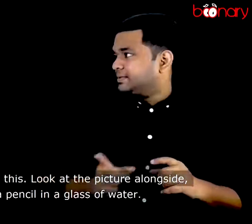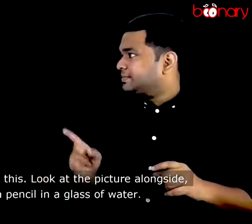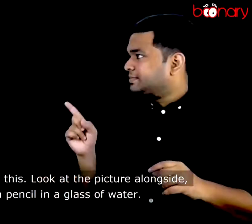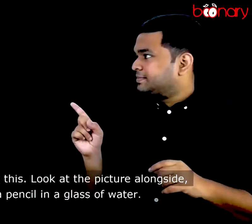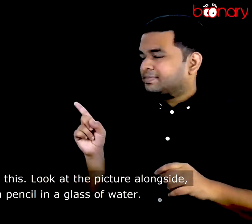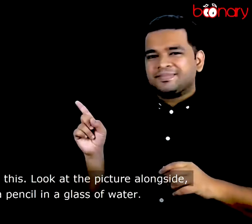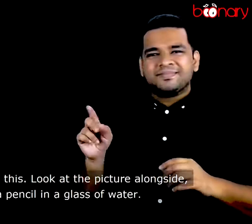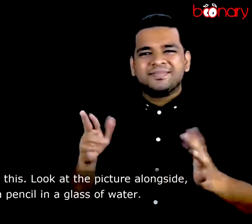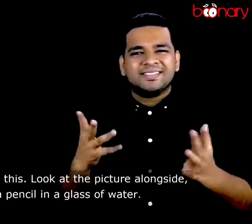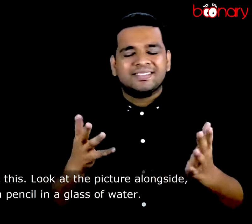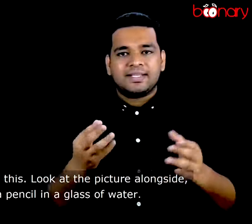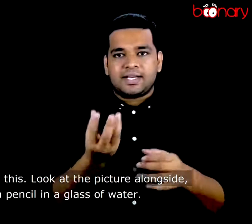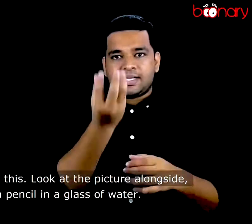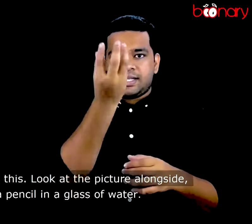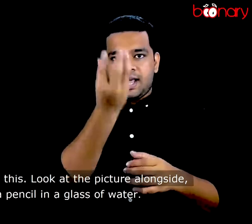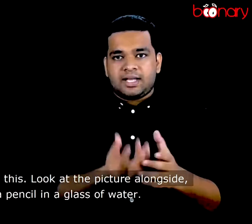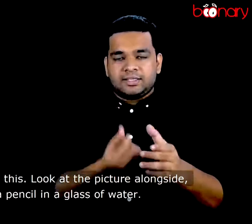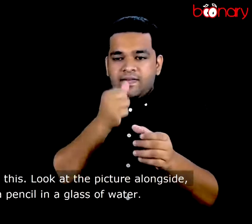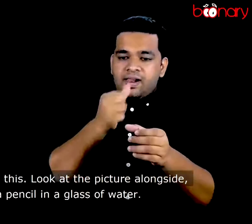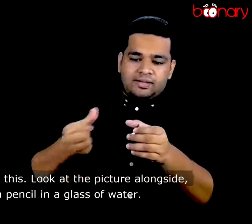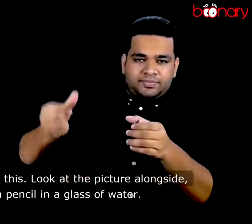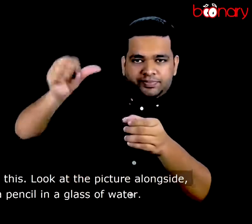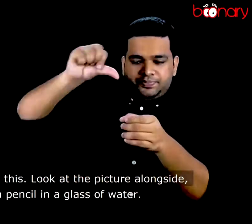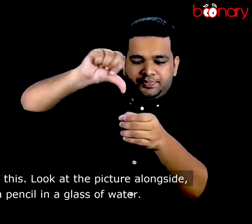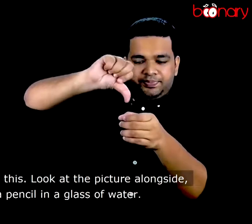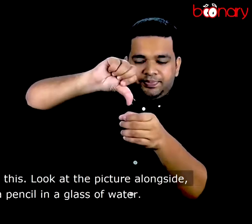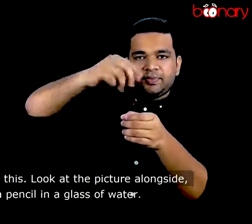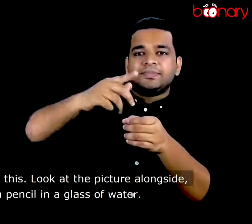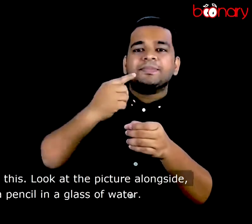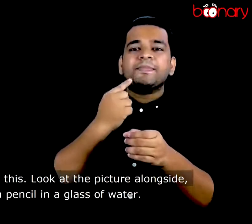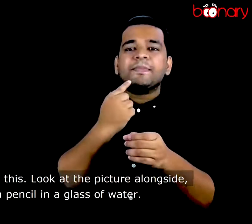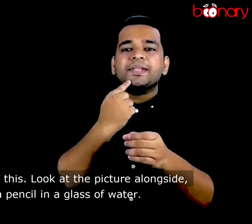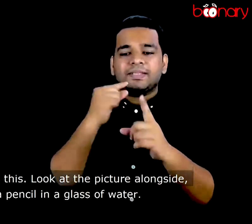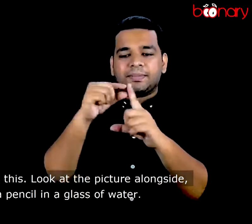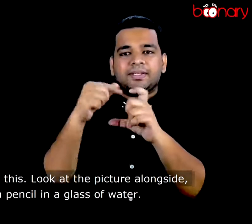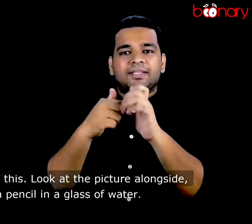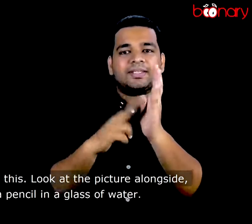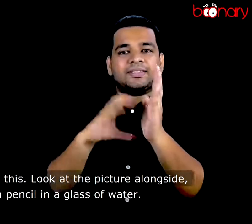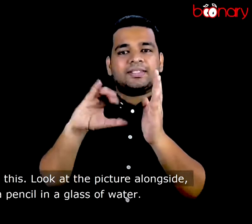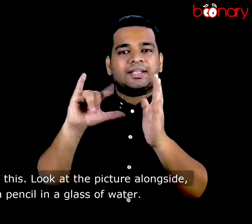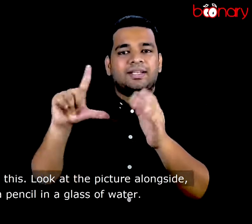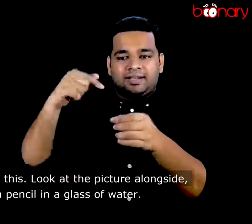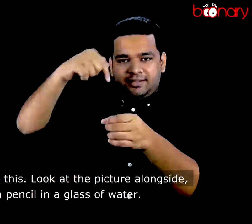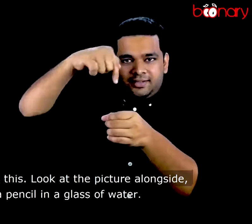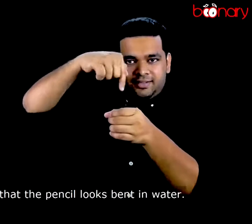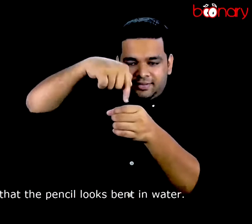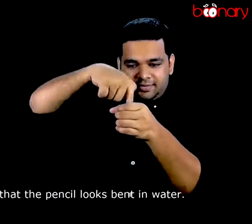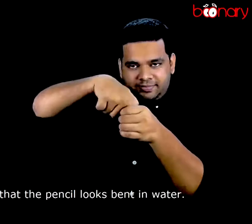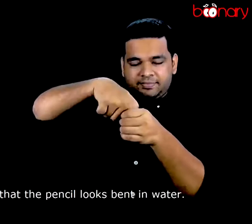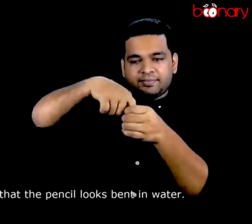Look at the picture alongside. Keep a pencil in a glass of water. You will